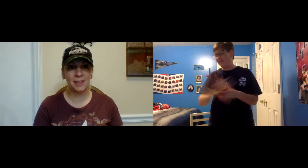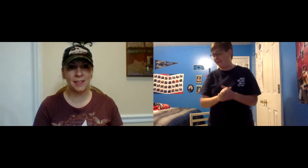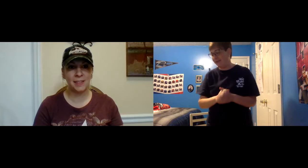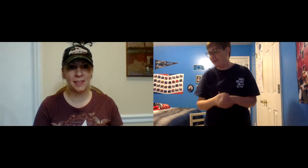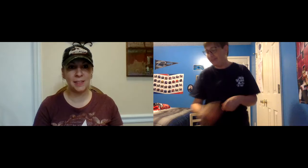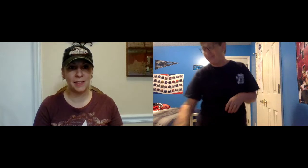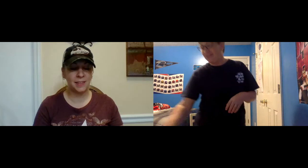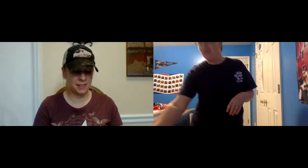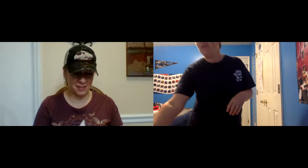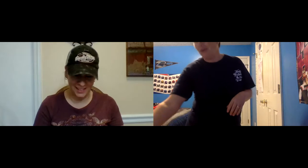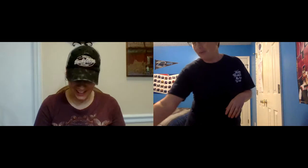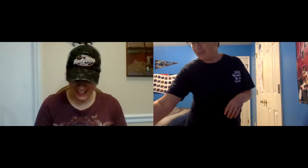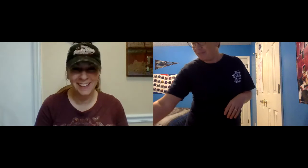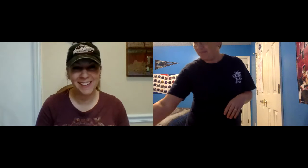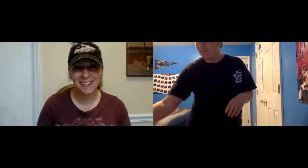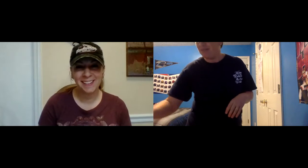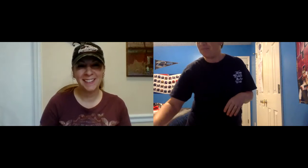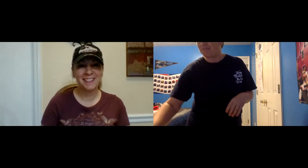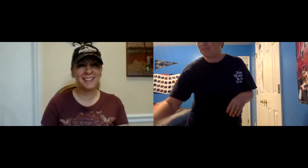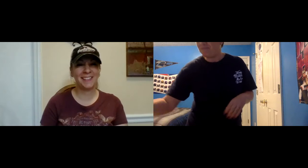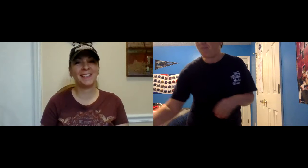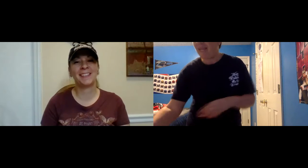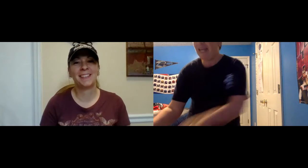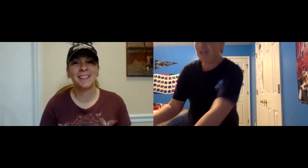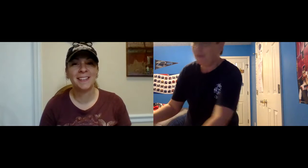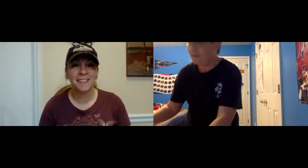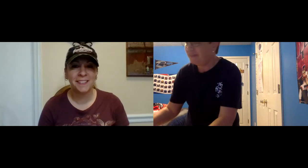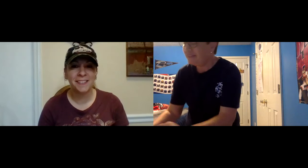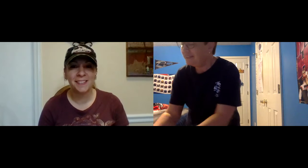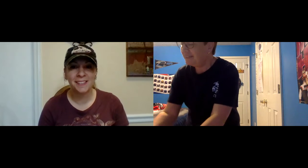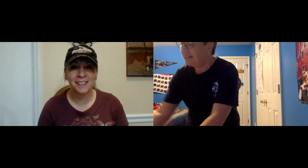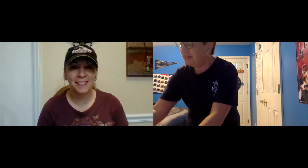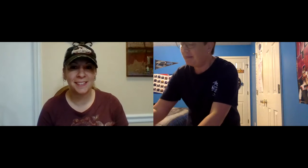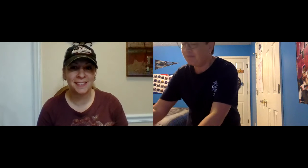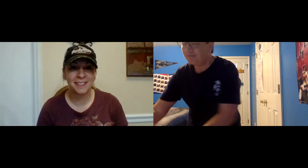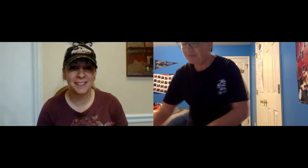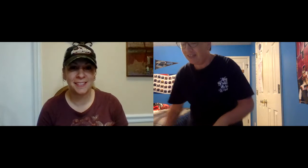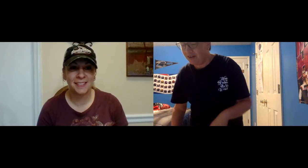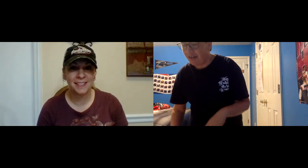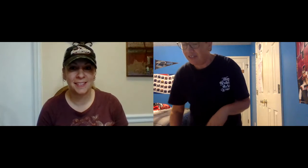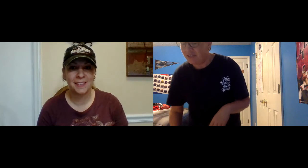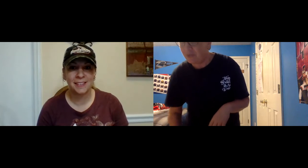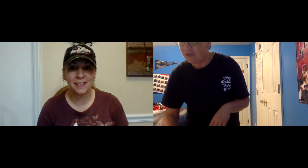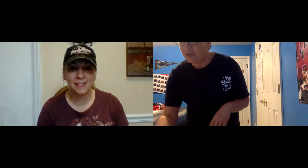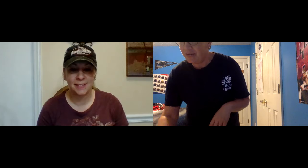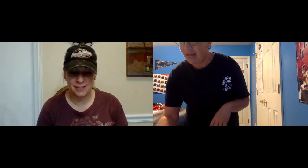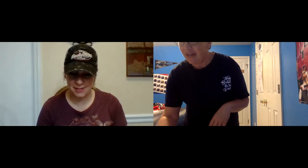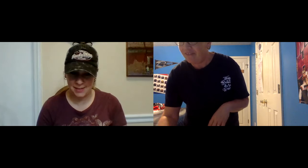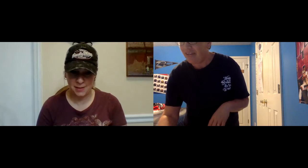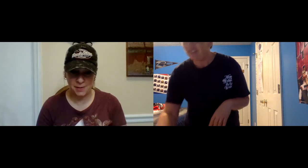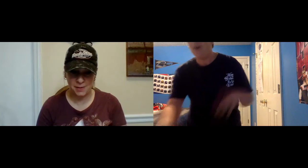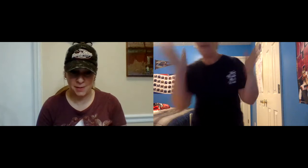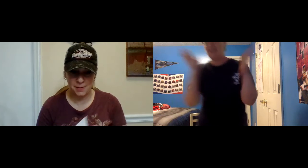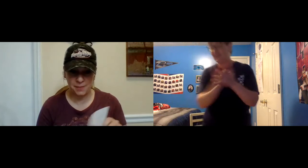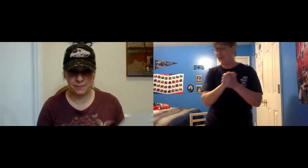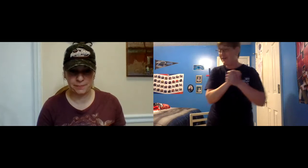I don't know. Who knows? But anywho. All right, so what do we have